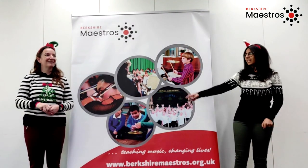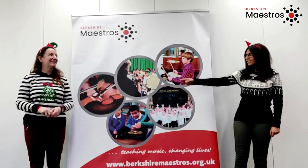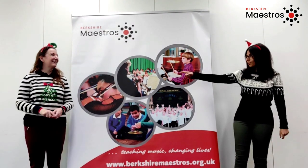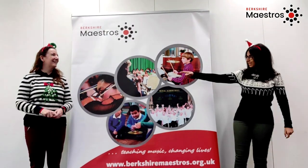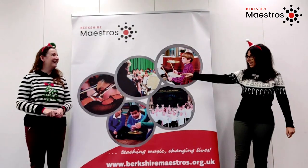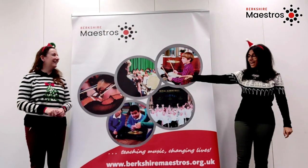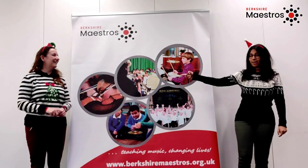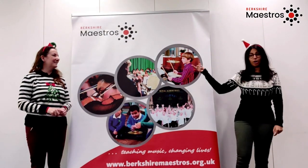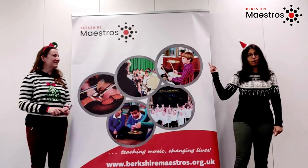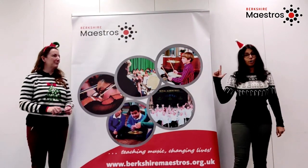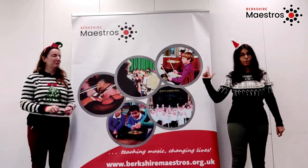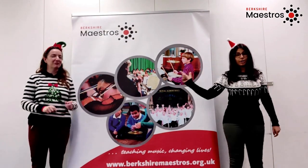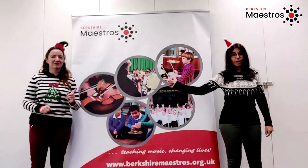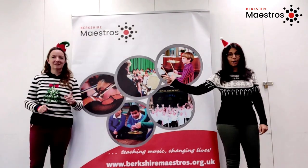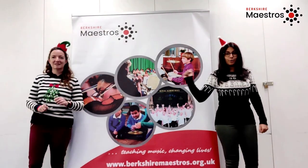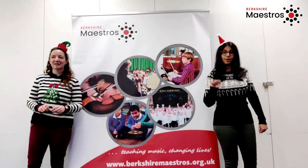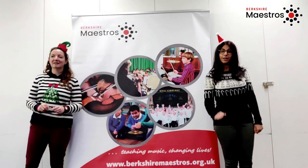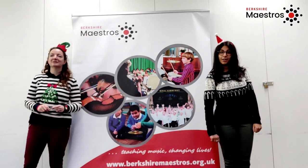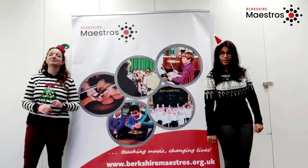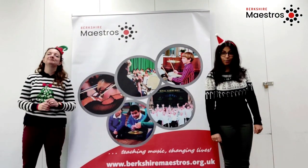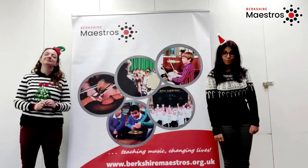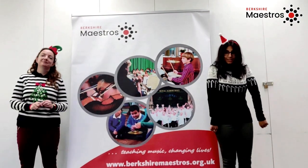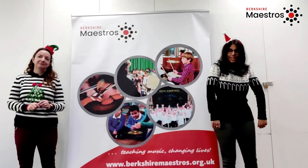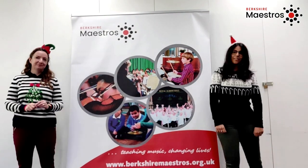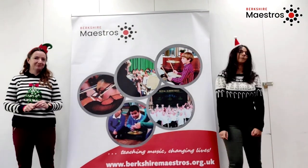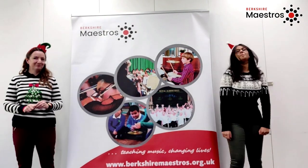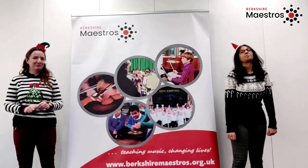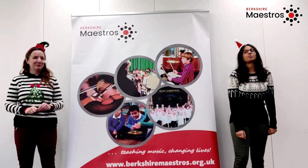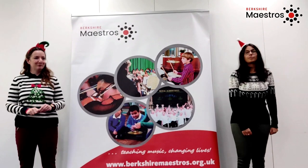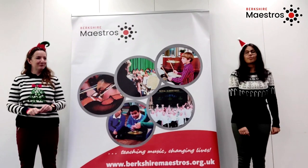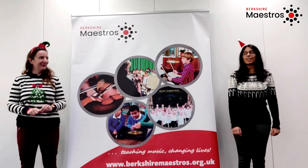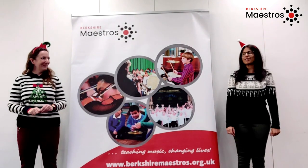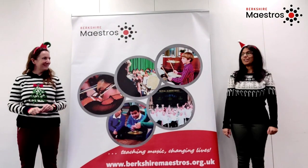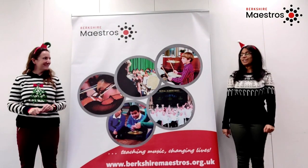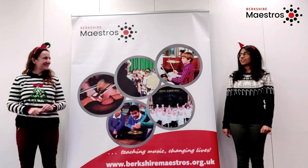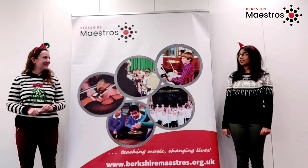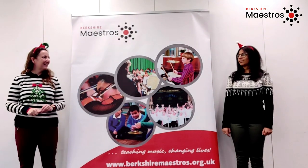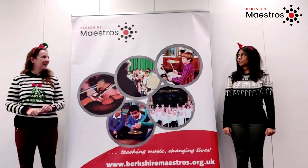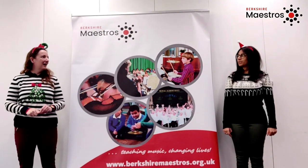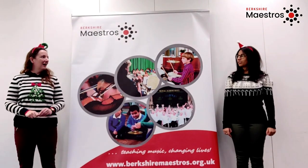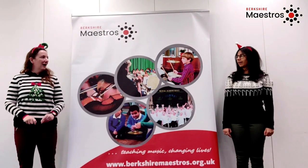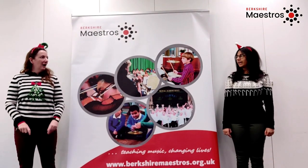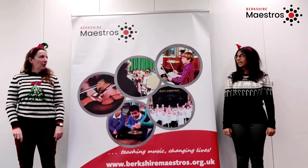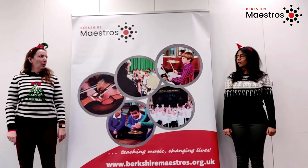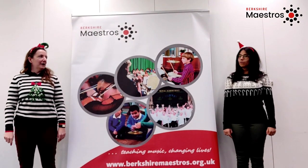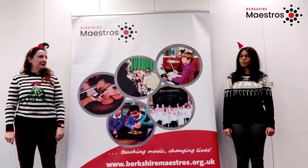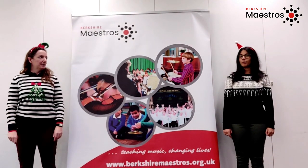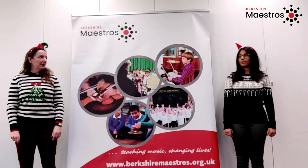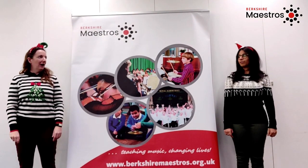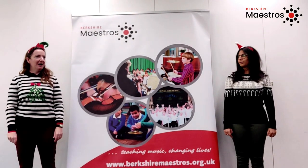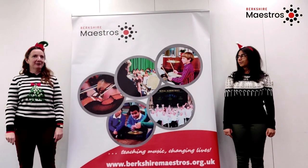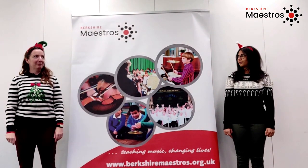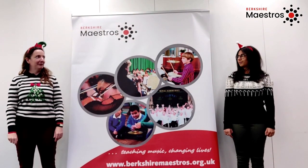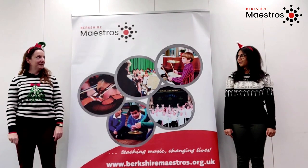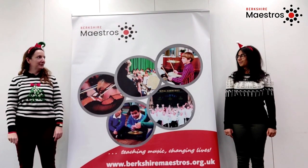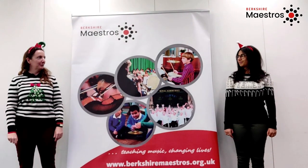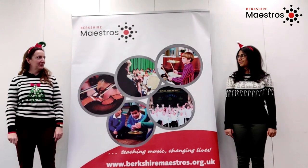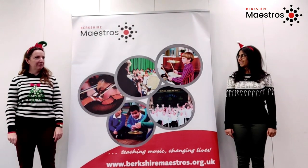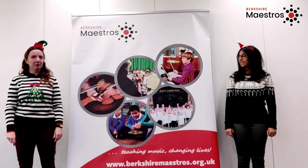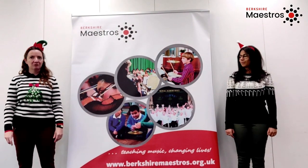Brilliant. So again, our long ago together. Comes back together. Great. So, shall we try it all the way through? I think we're ready to go all the way through.